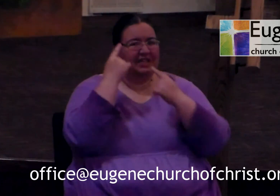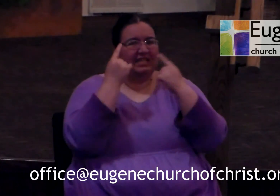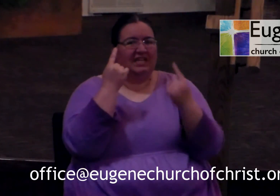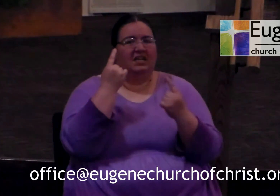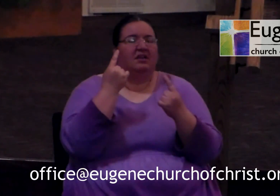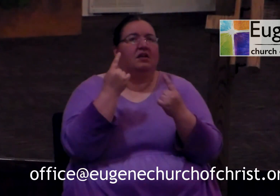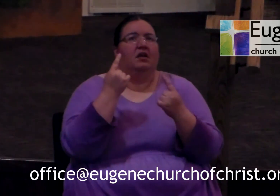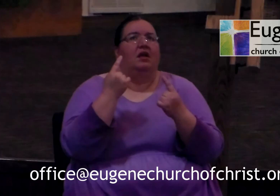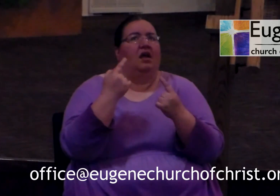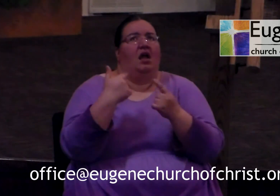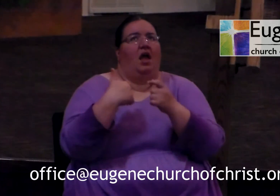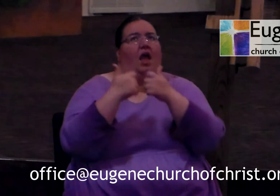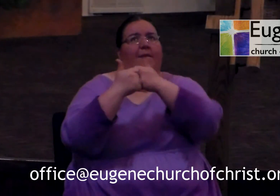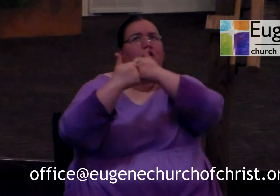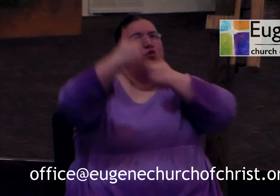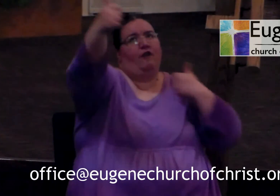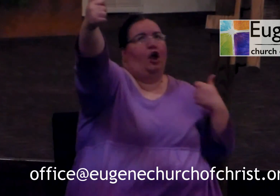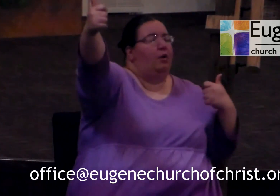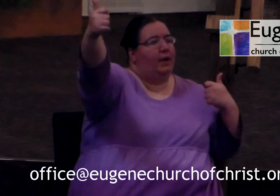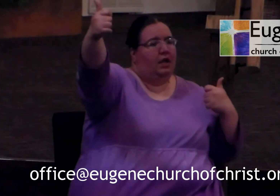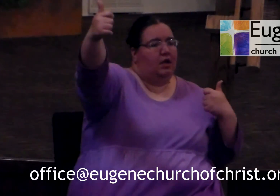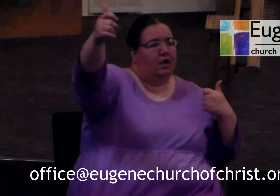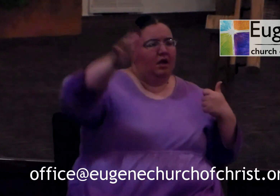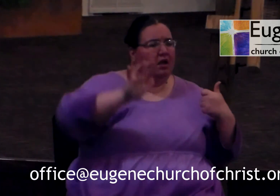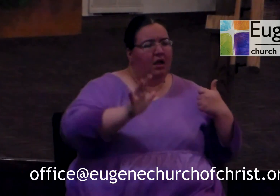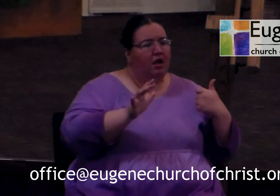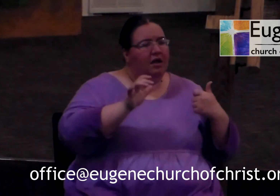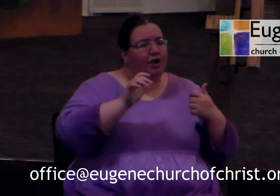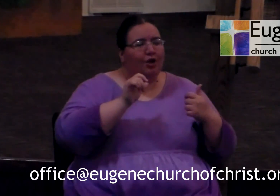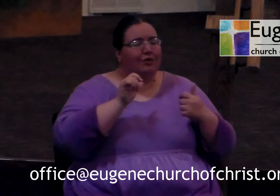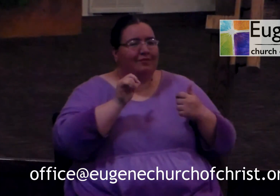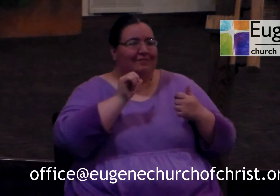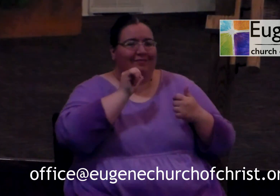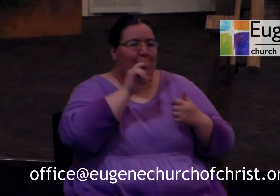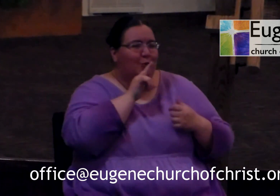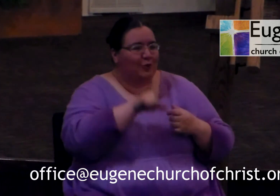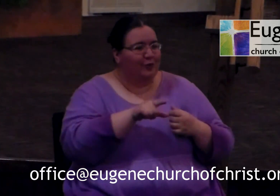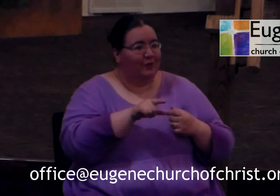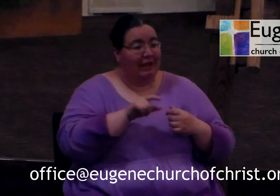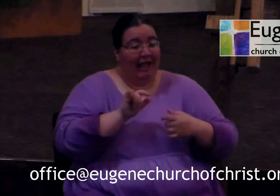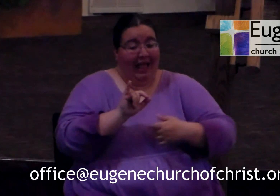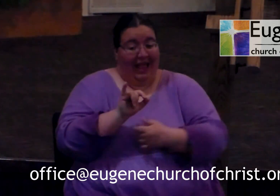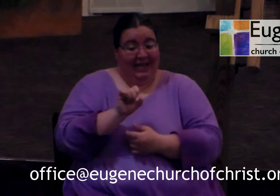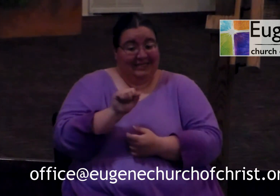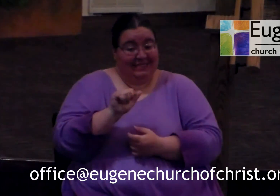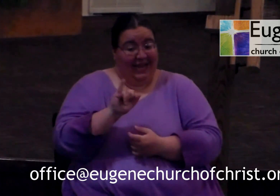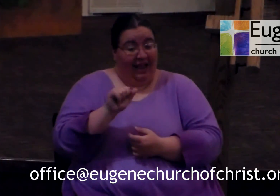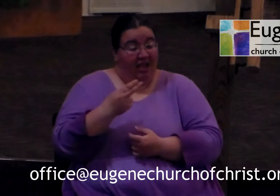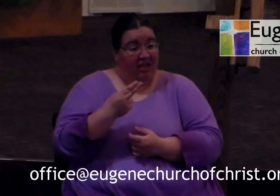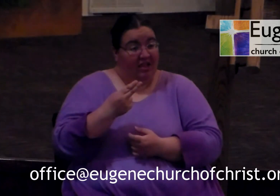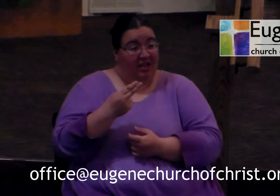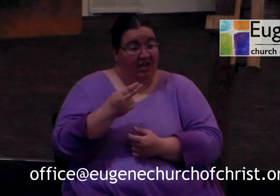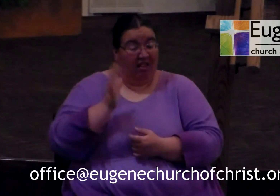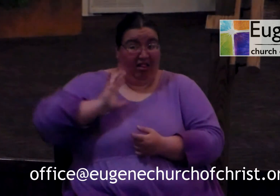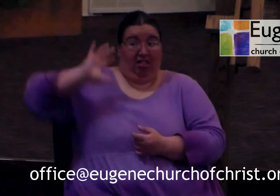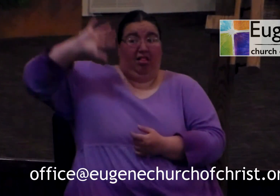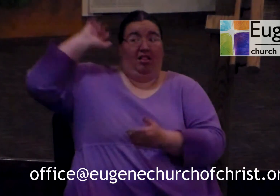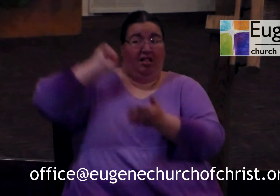back in Isaiah, at the beginning of chapter 59, Isaiah writes, surely the hand of the Lord is not too short to